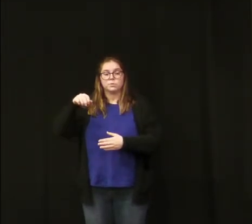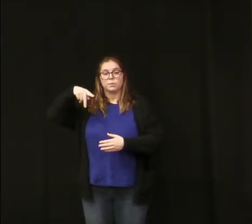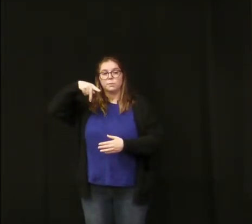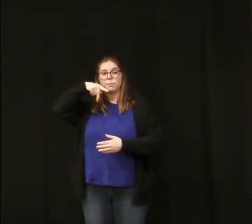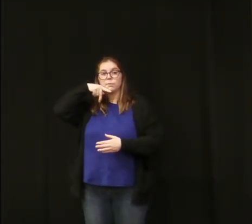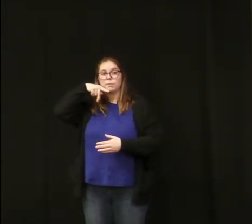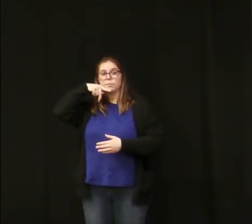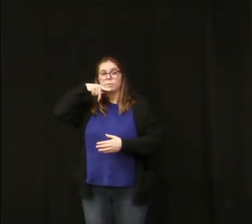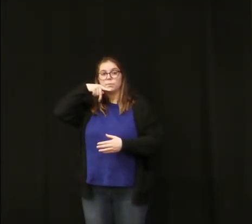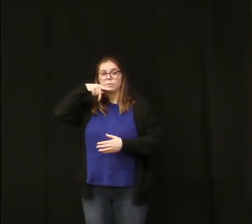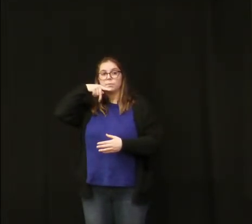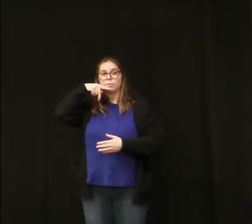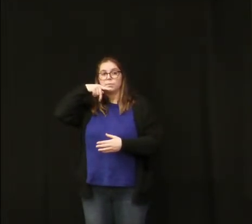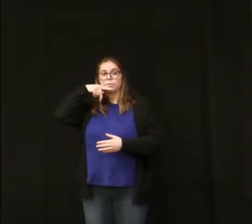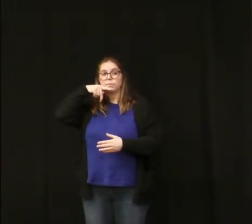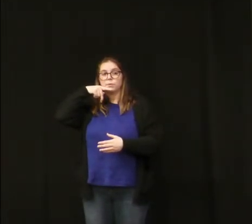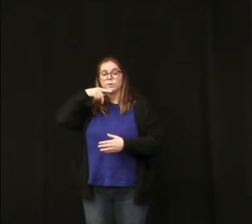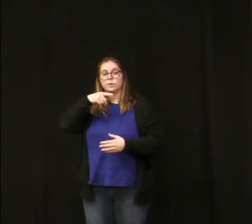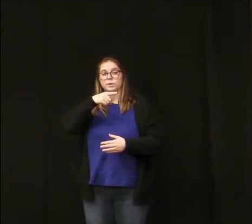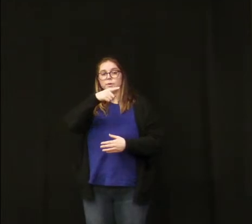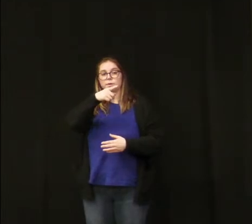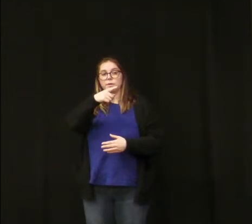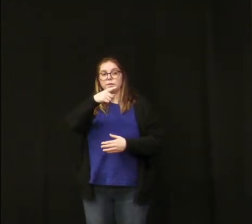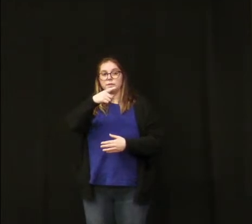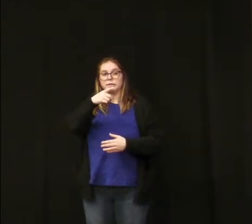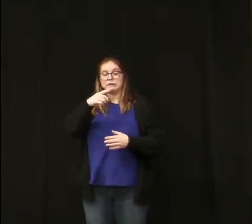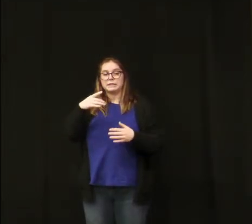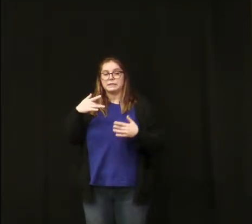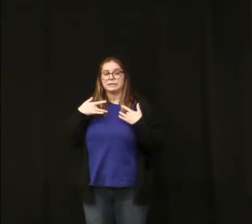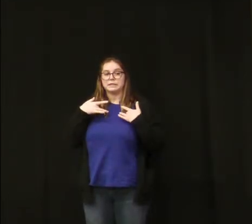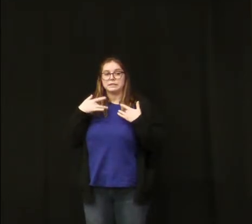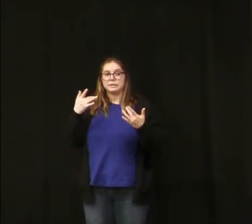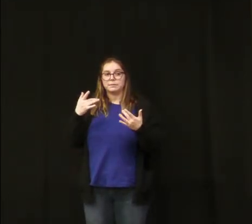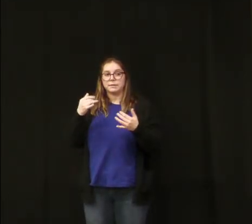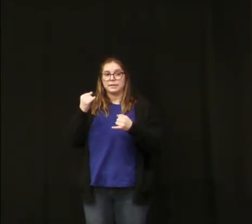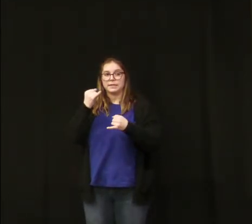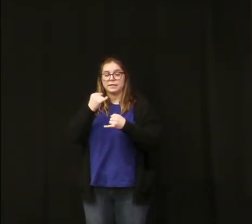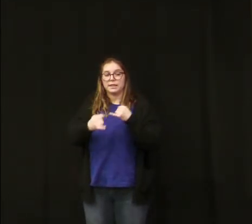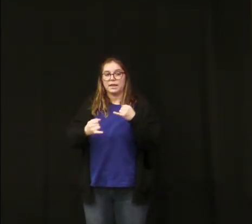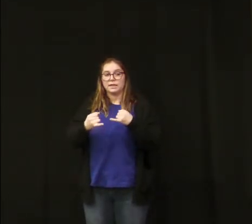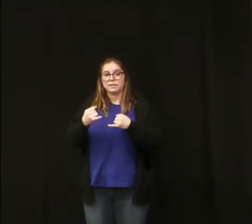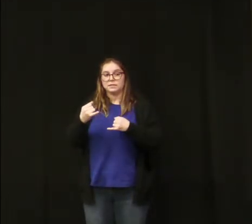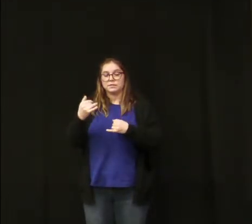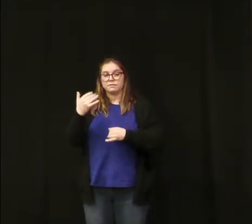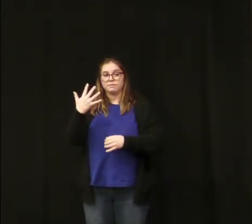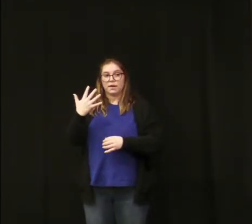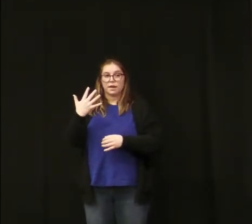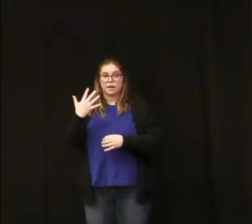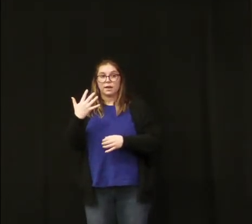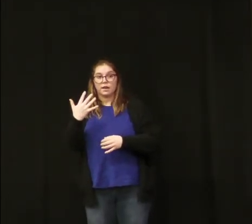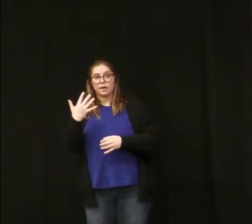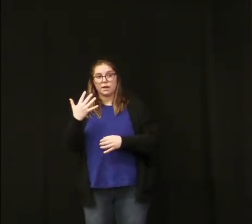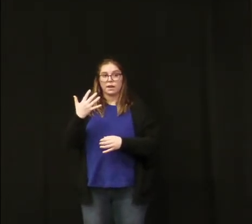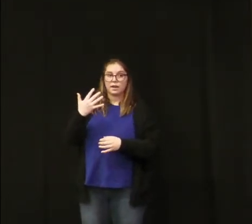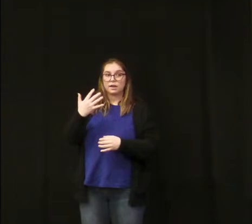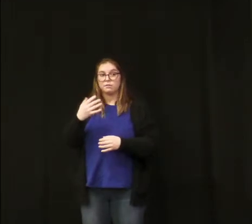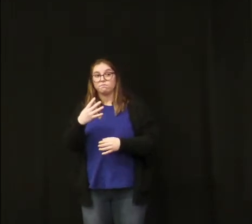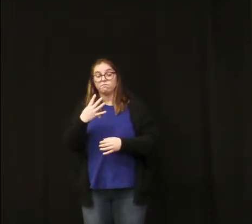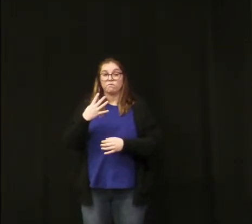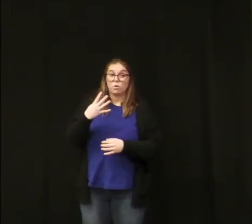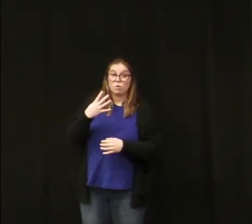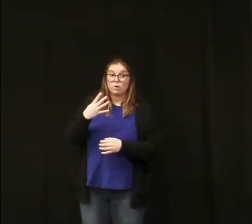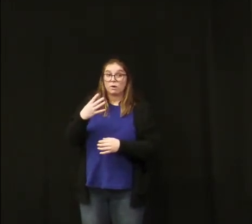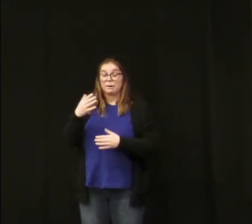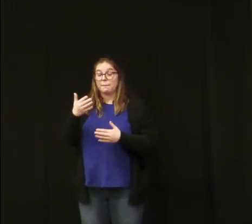monitoring. I know we were saying we traditionally will do like the last 5. So is it just 4, or is there like a magic number we're supposed to be